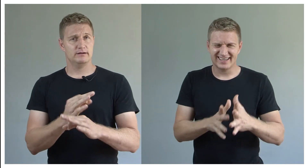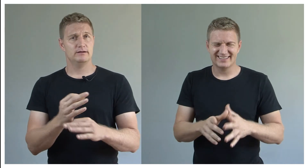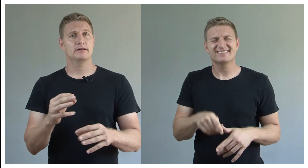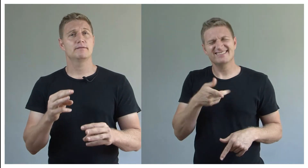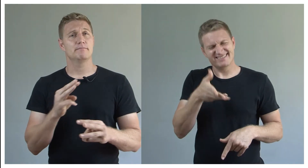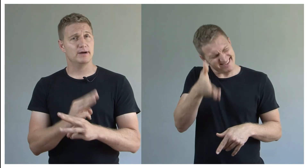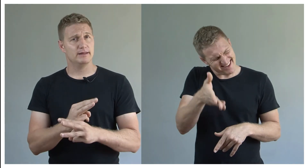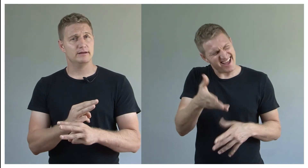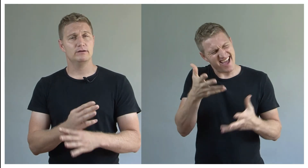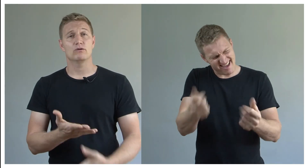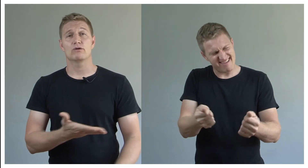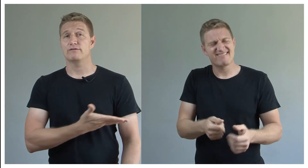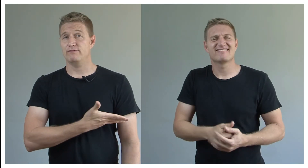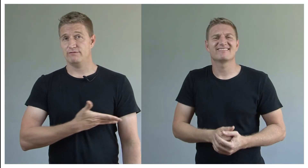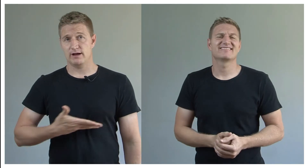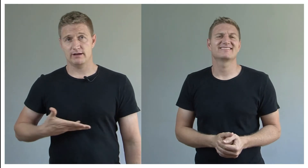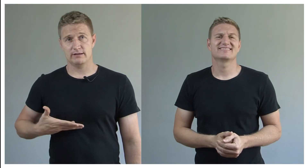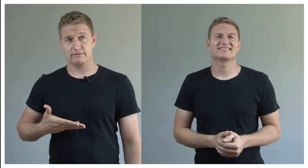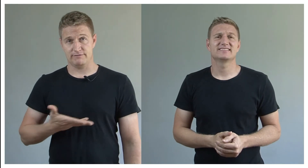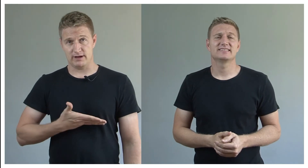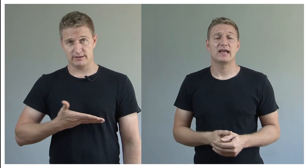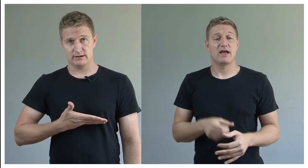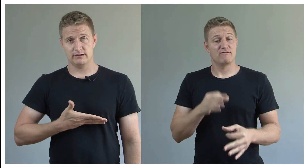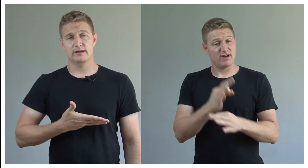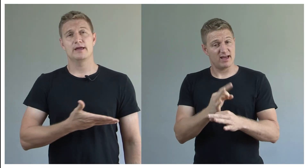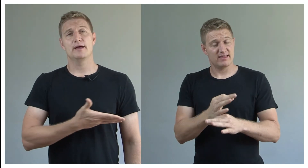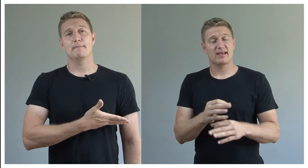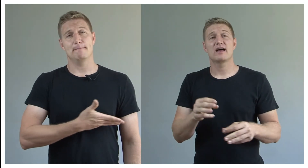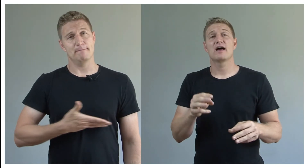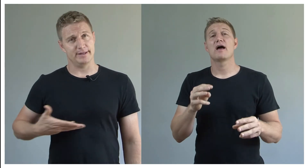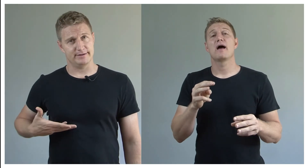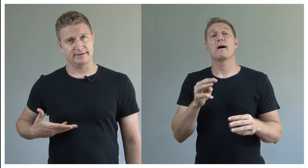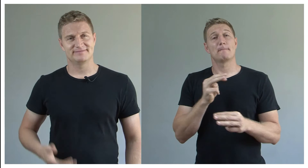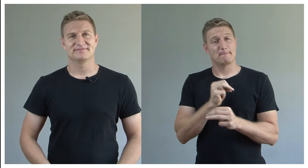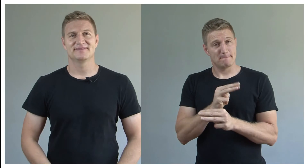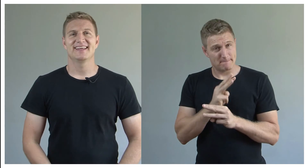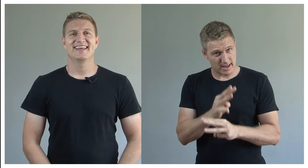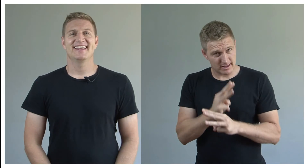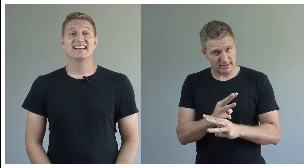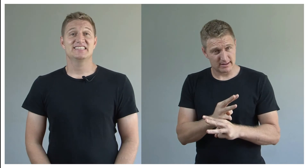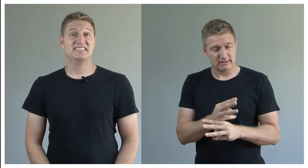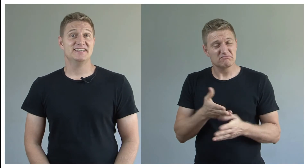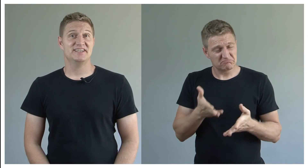Father, mother, or father, mother. Sister.